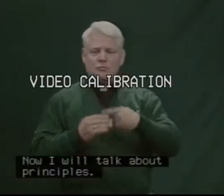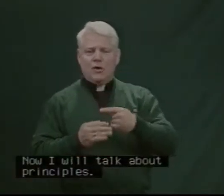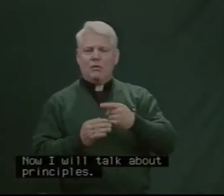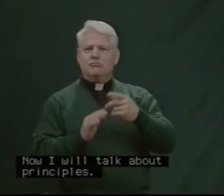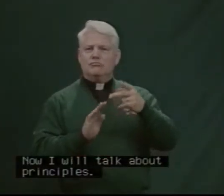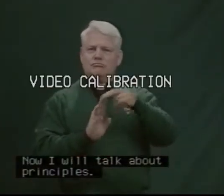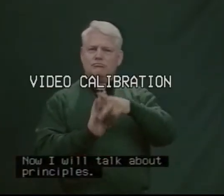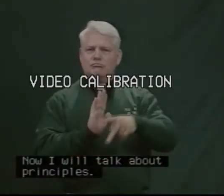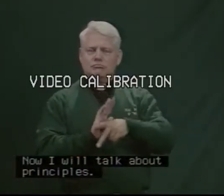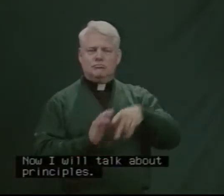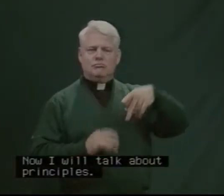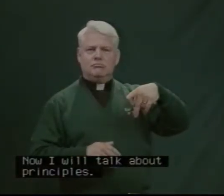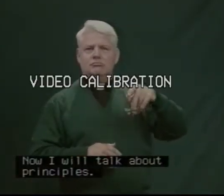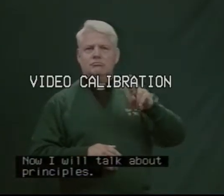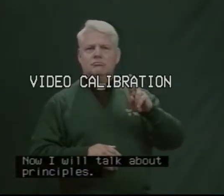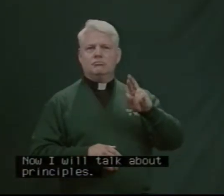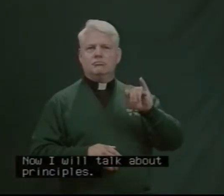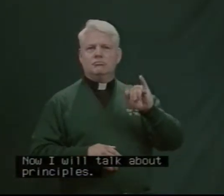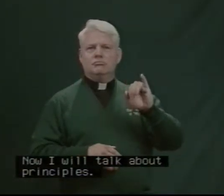Now, I will talk about principles.